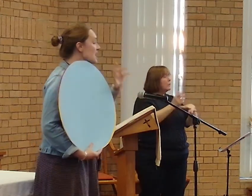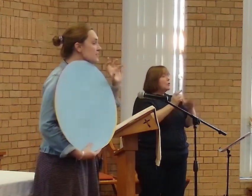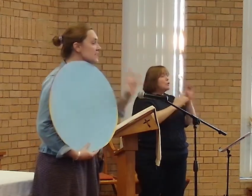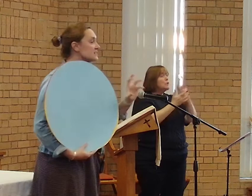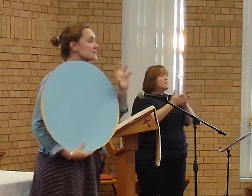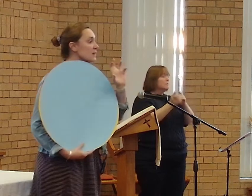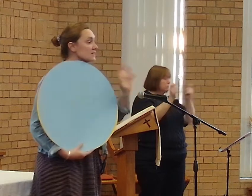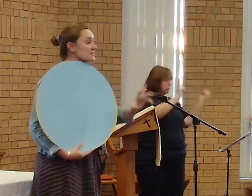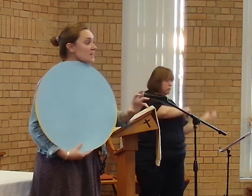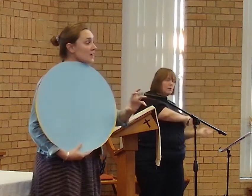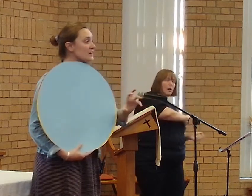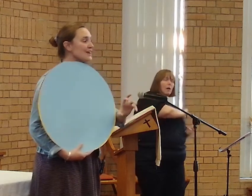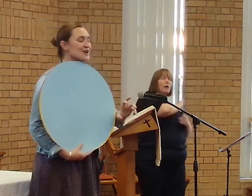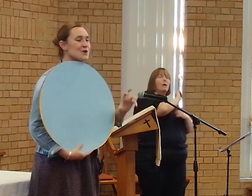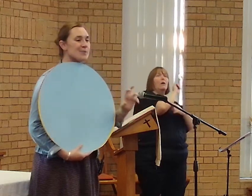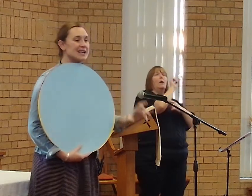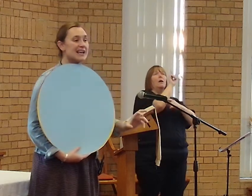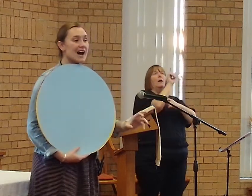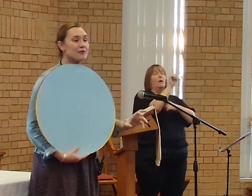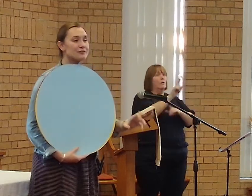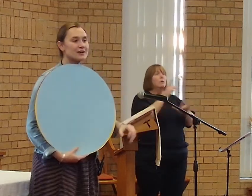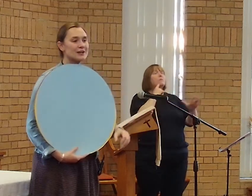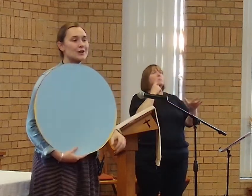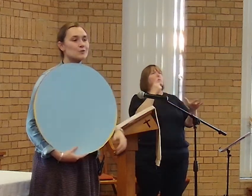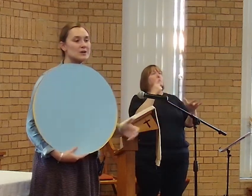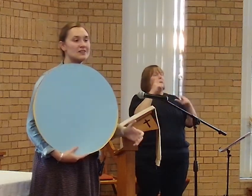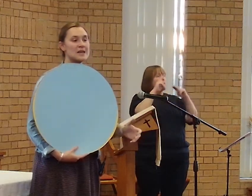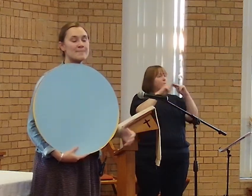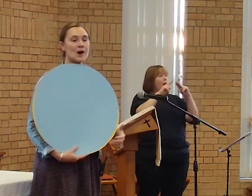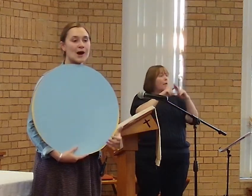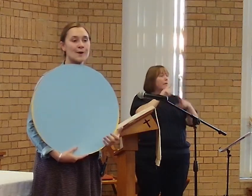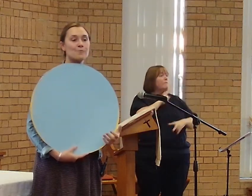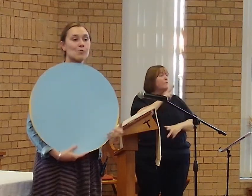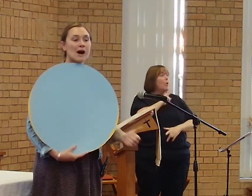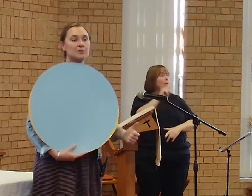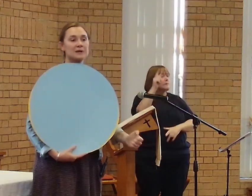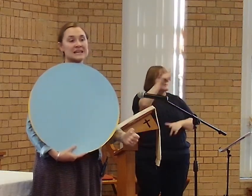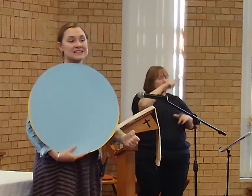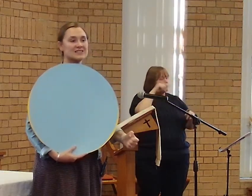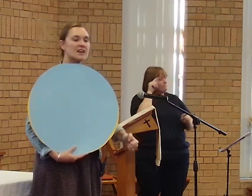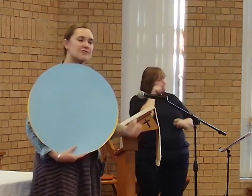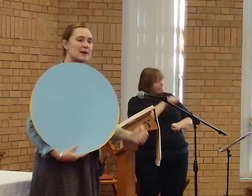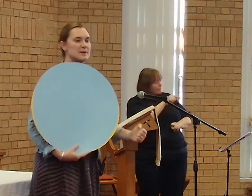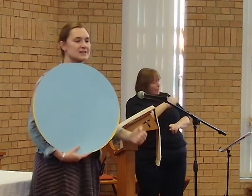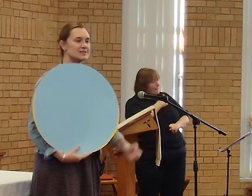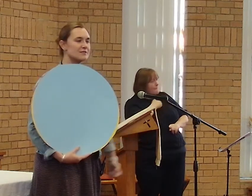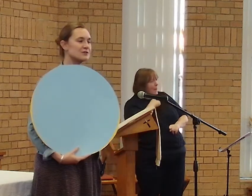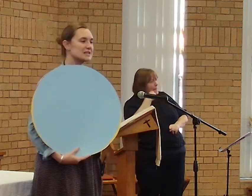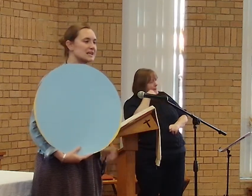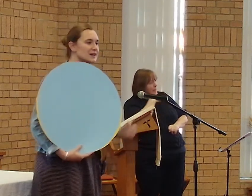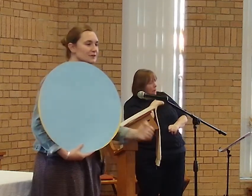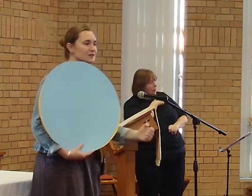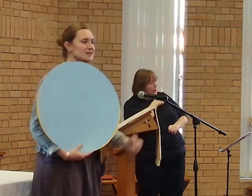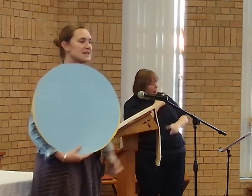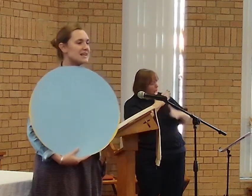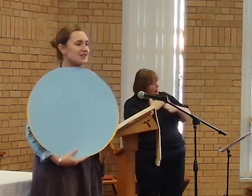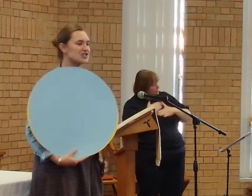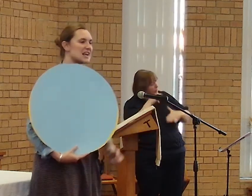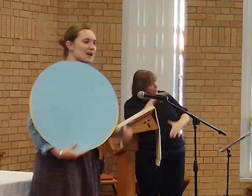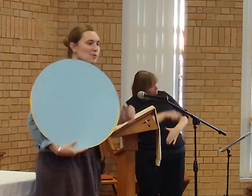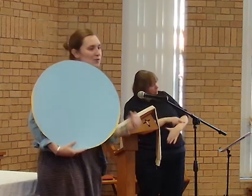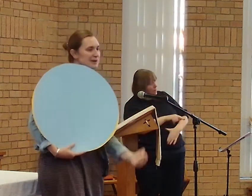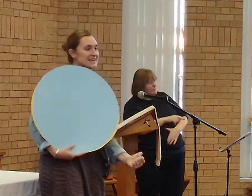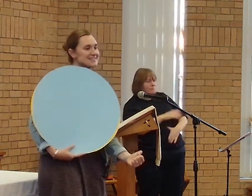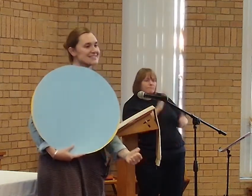Father. This is my son, whom I love. With him, I am well pleased. I love that bit because it feels like kind of like